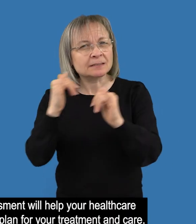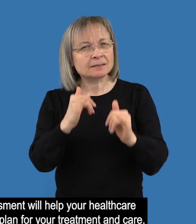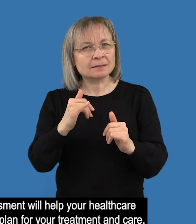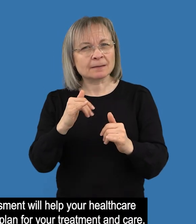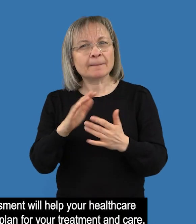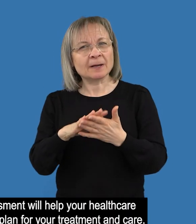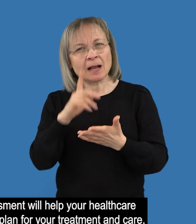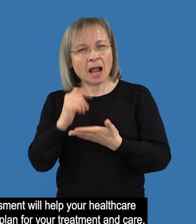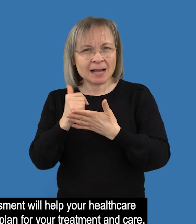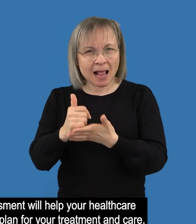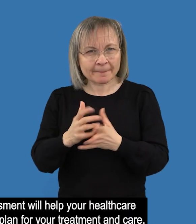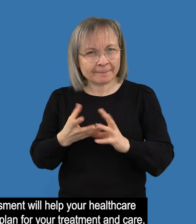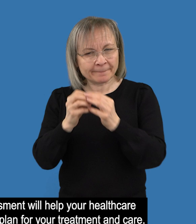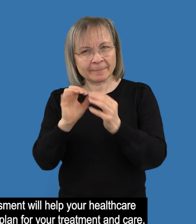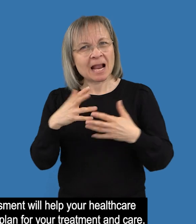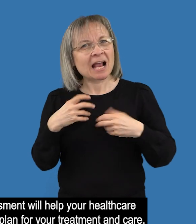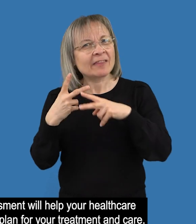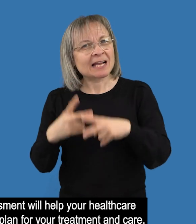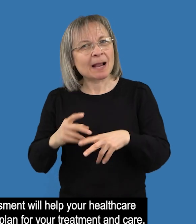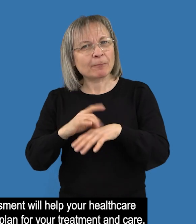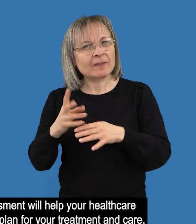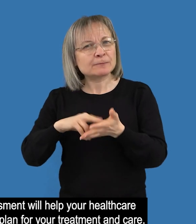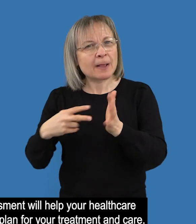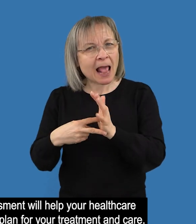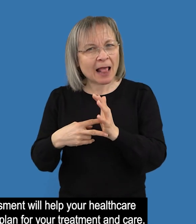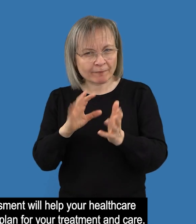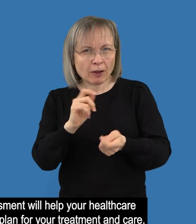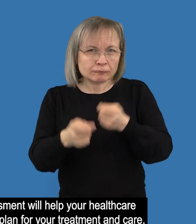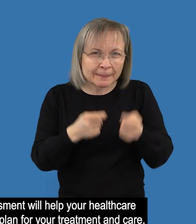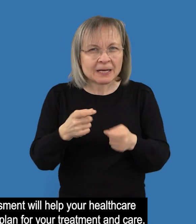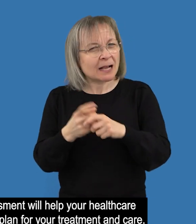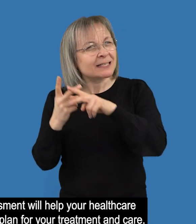The assessment will help your healthcare professional plan for your treatment and care.